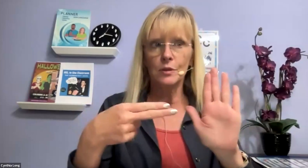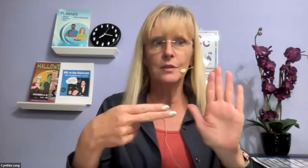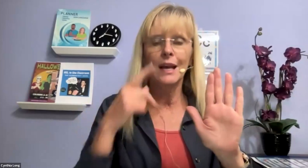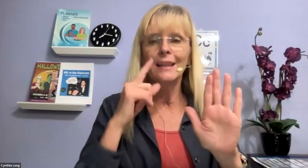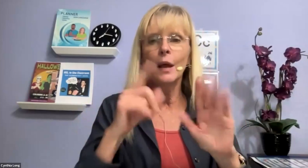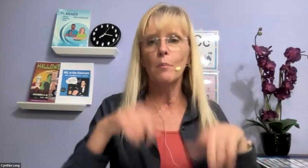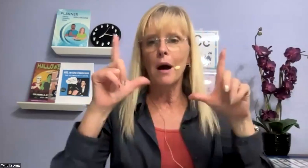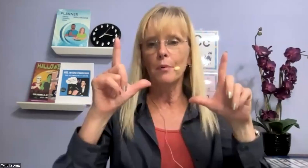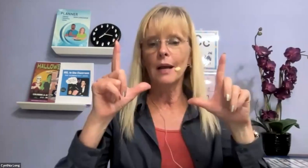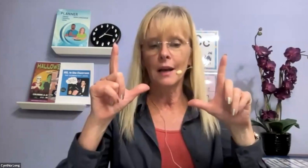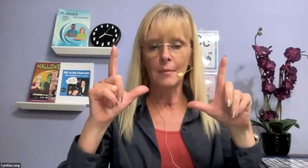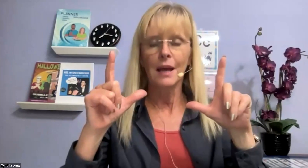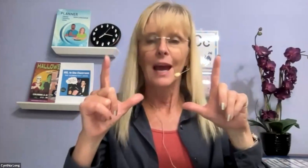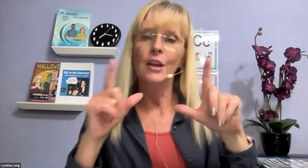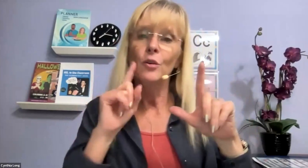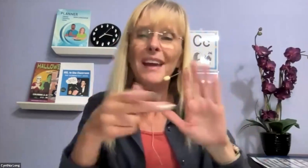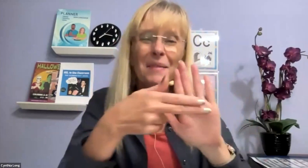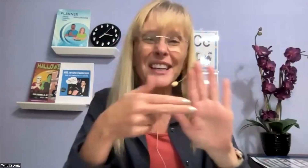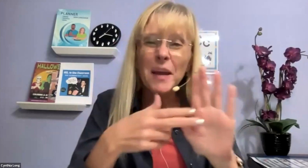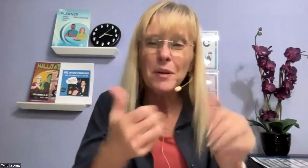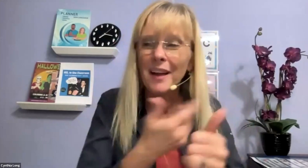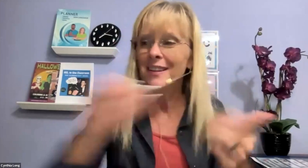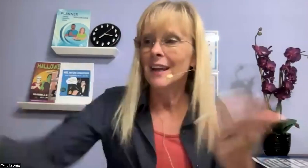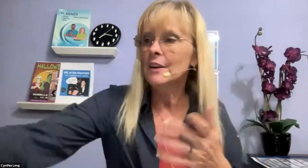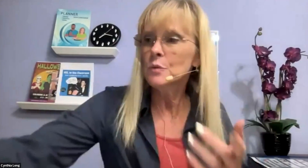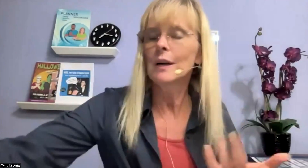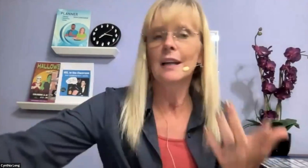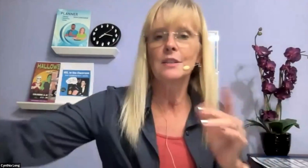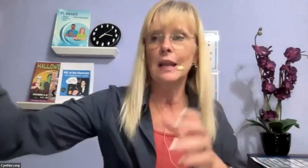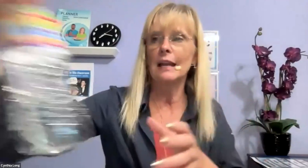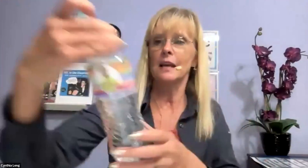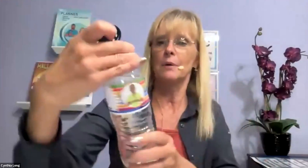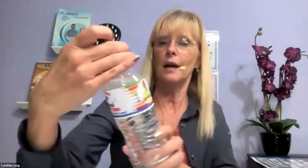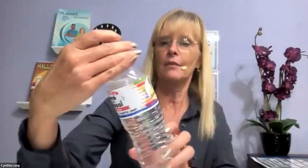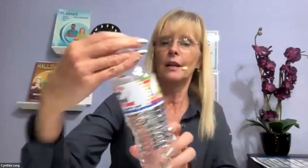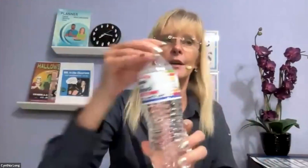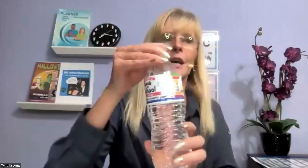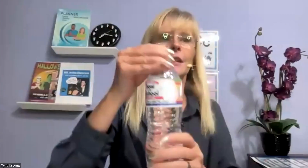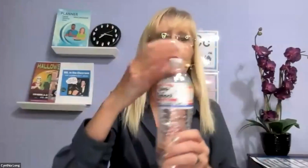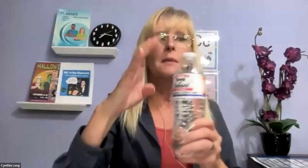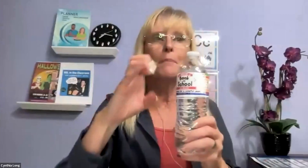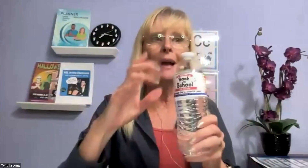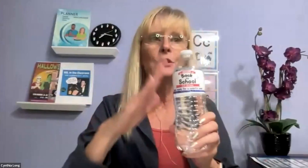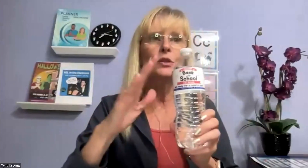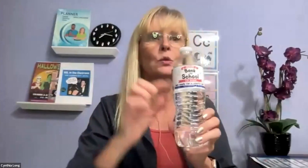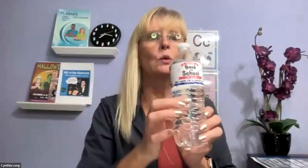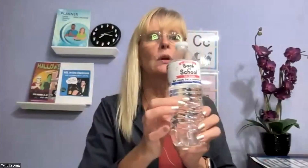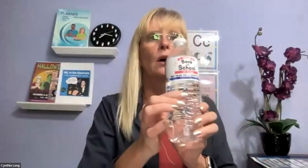labels, and they will pop right up. And you'll be able to label everything. Here's an example I have right here. This is a back to school